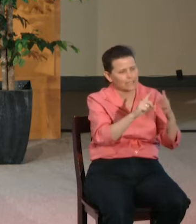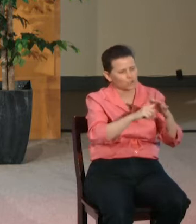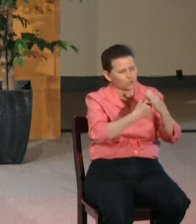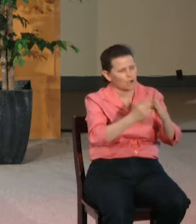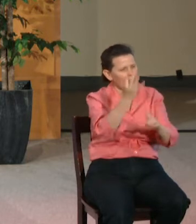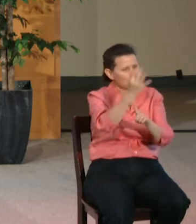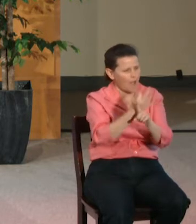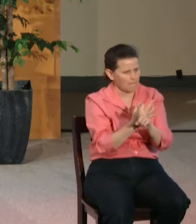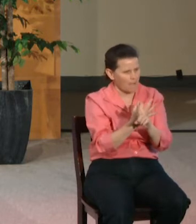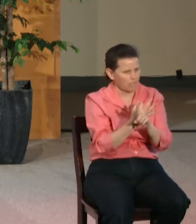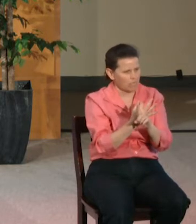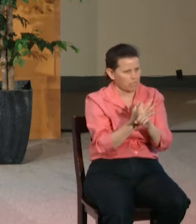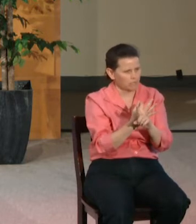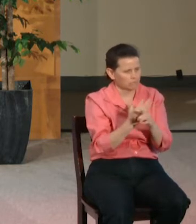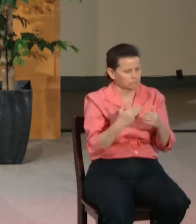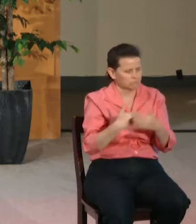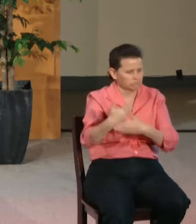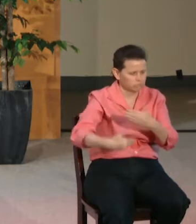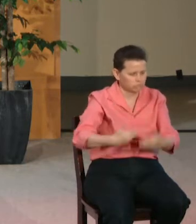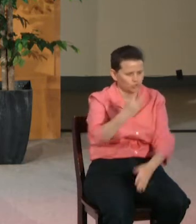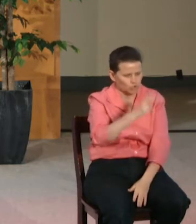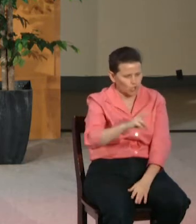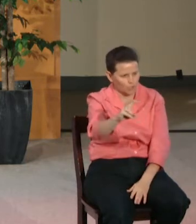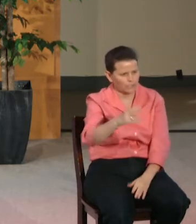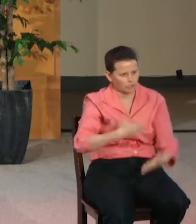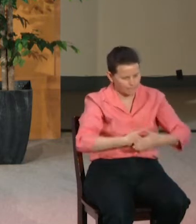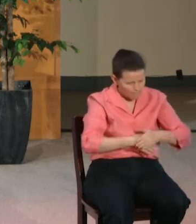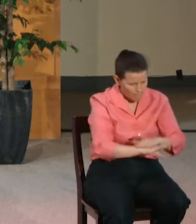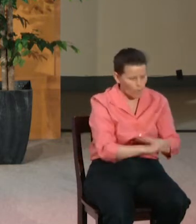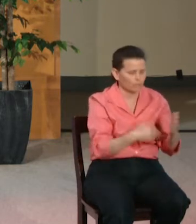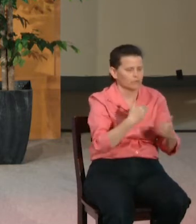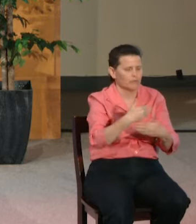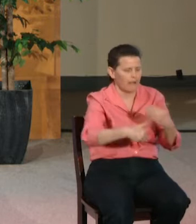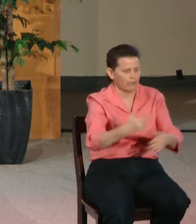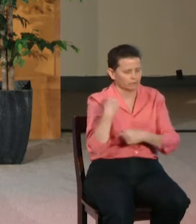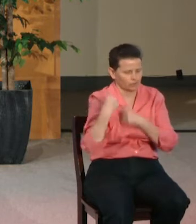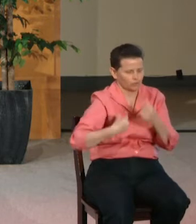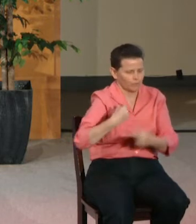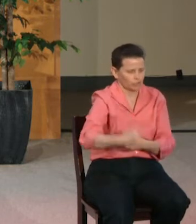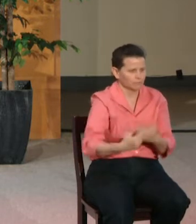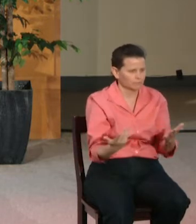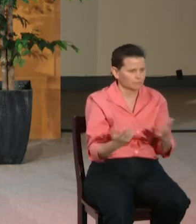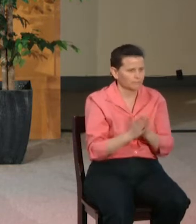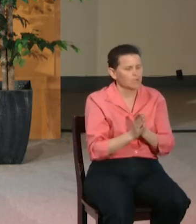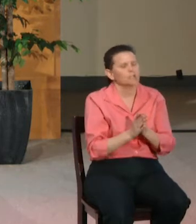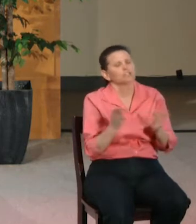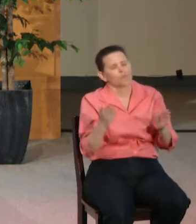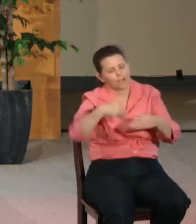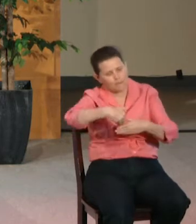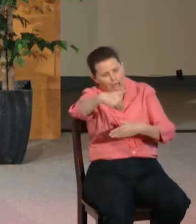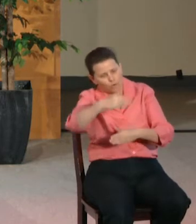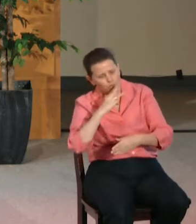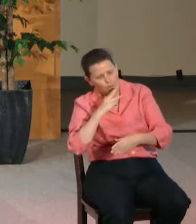to give birth to the next generation of penguins. So as they come up out of the water onto land, they just